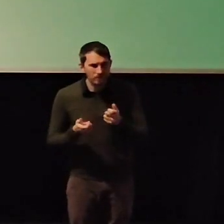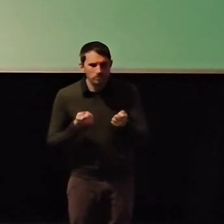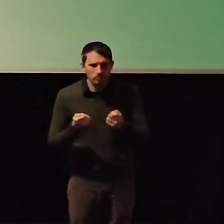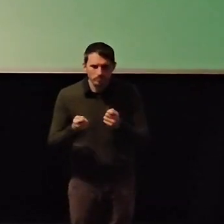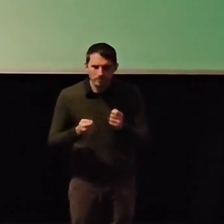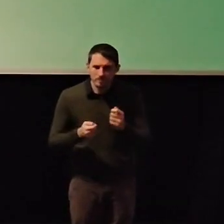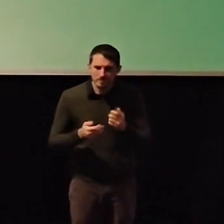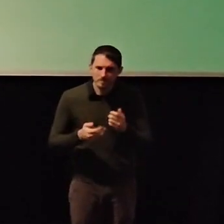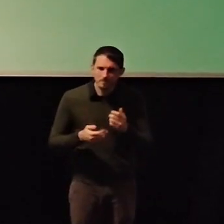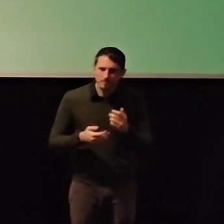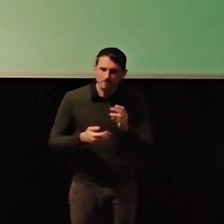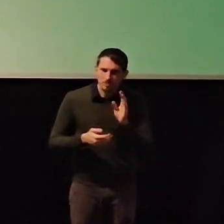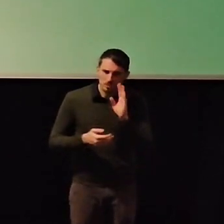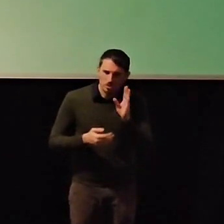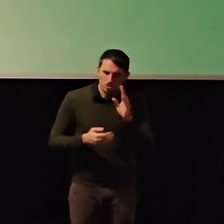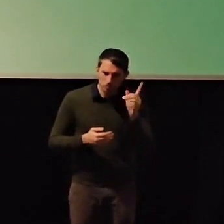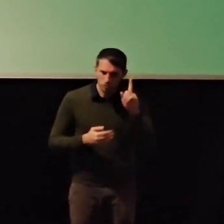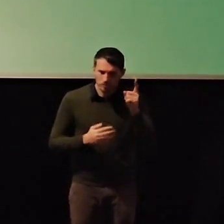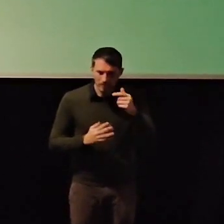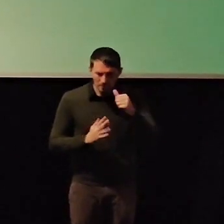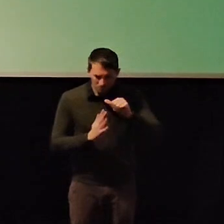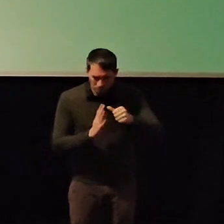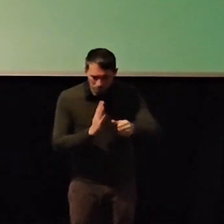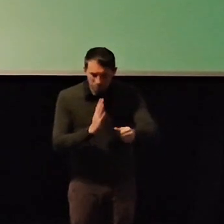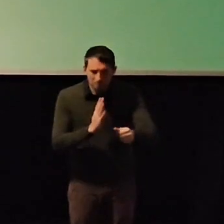that you'll encounter today